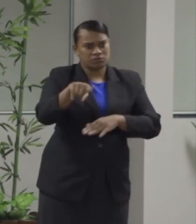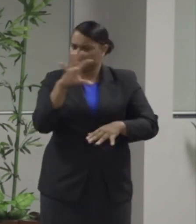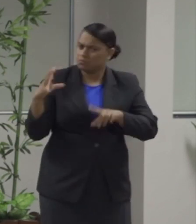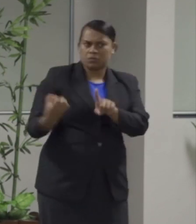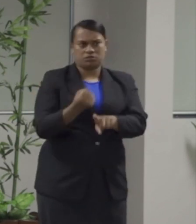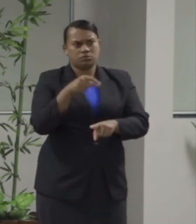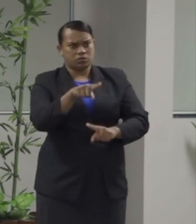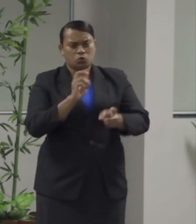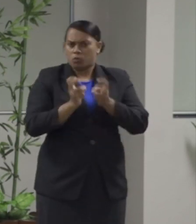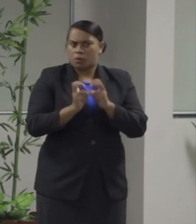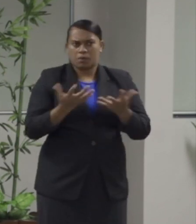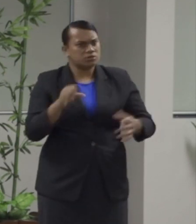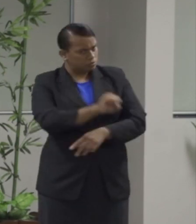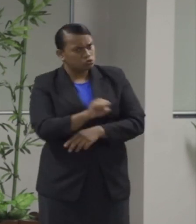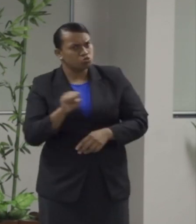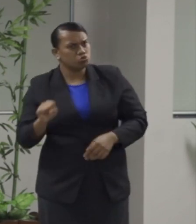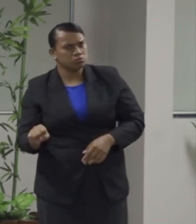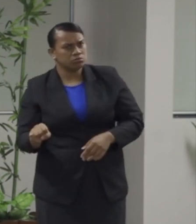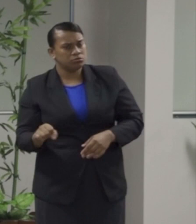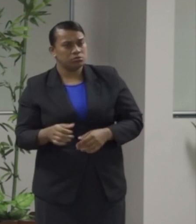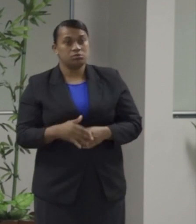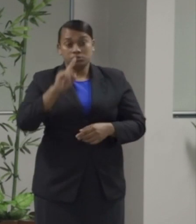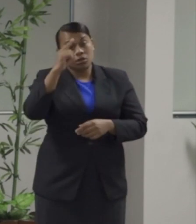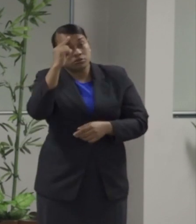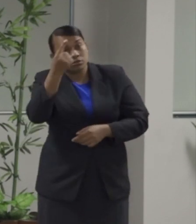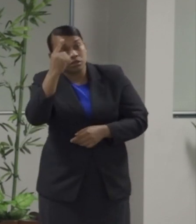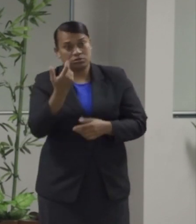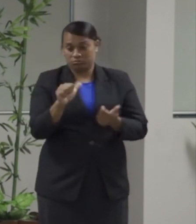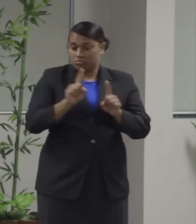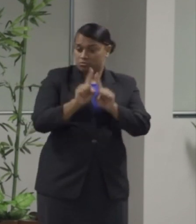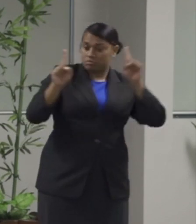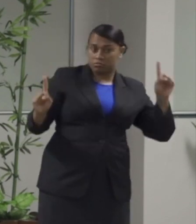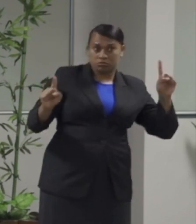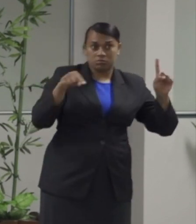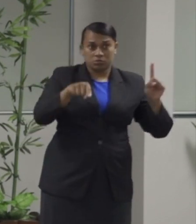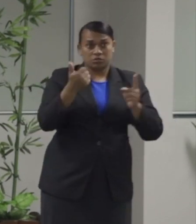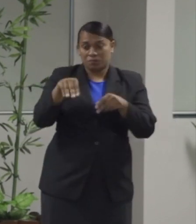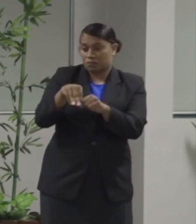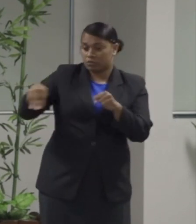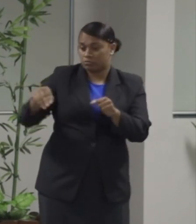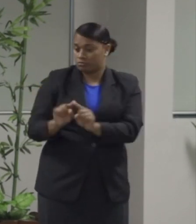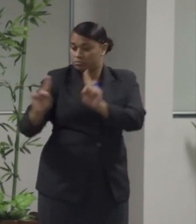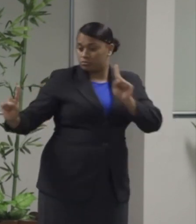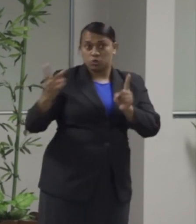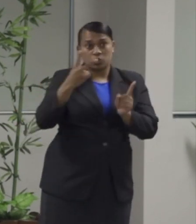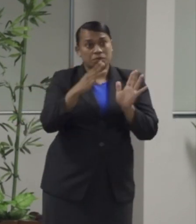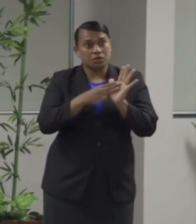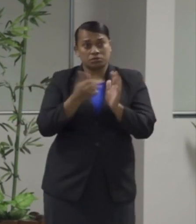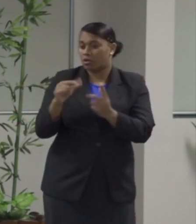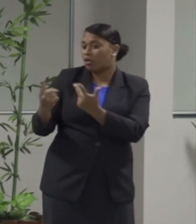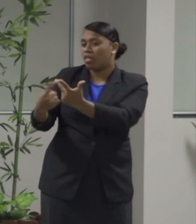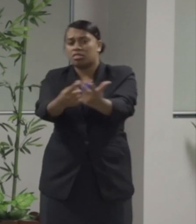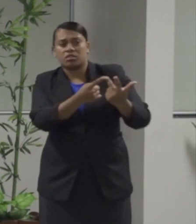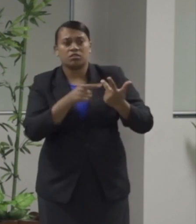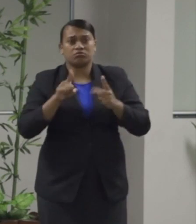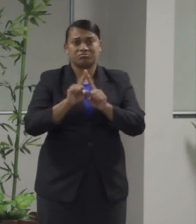crisis seriously. Keep a safe distance of 2 meters between you and others as much as humanly possible. Wash your